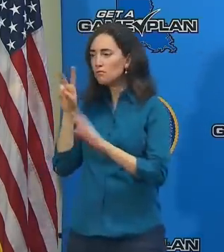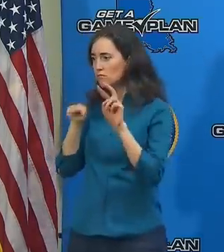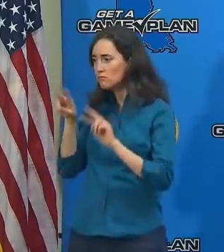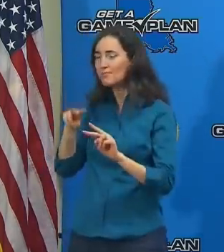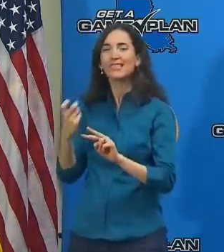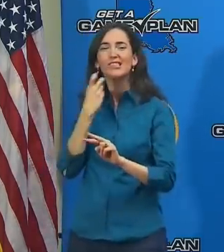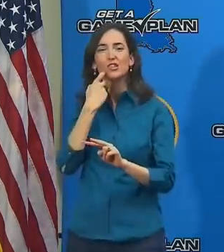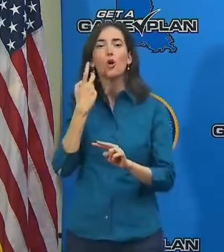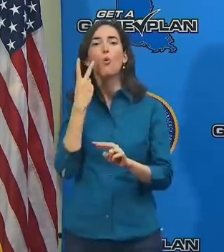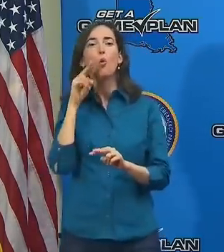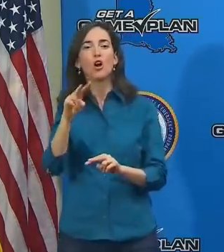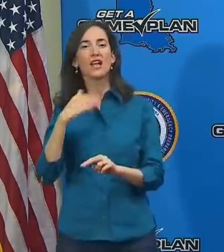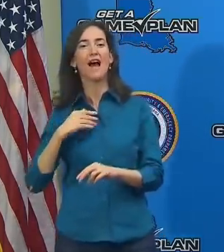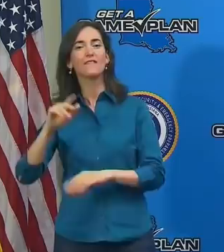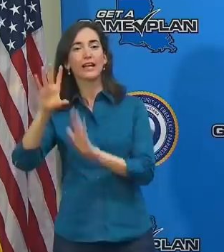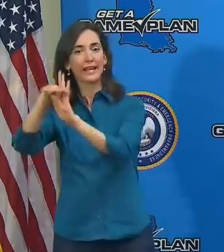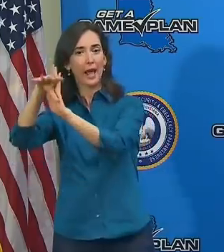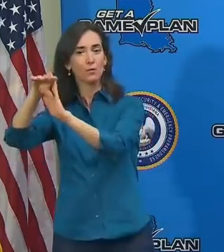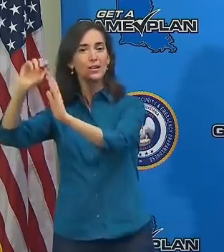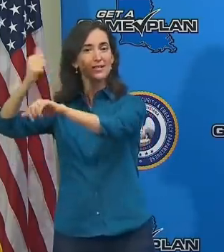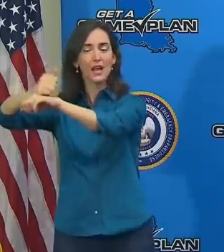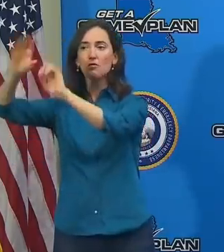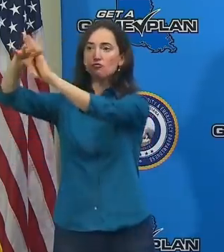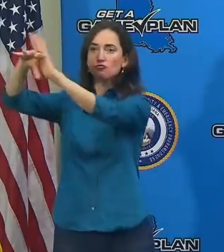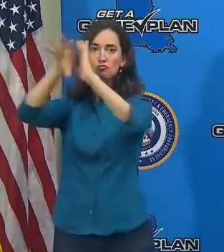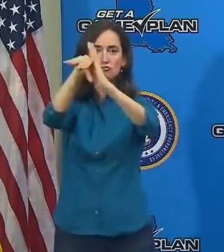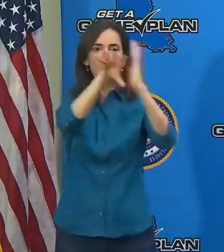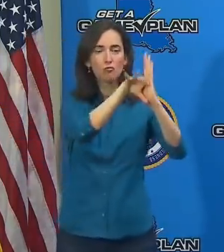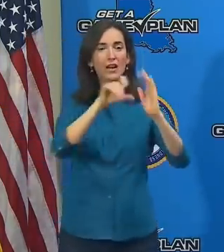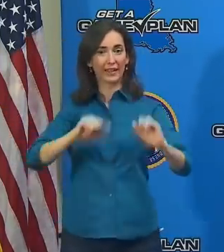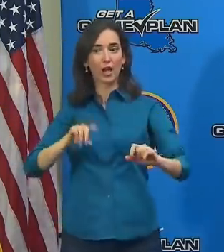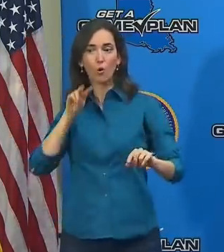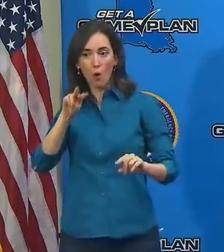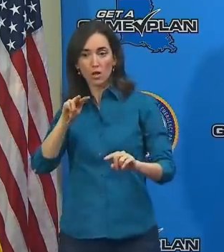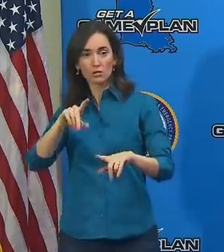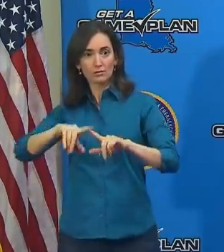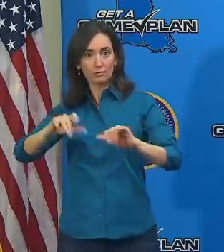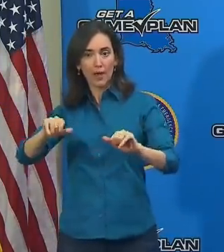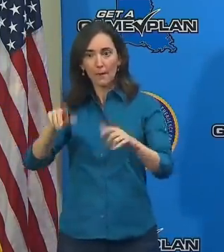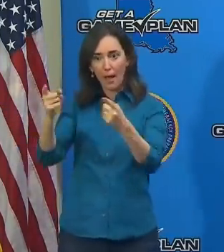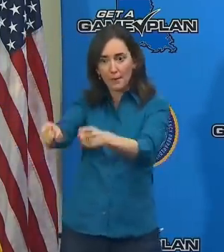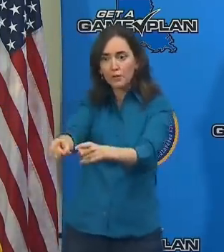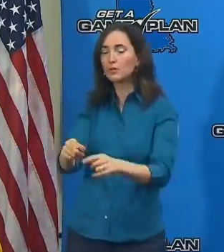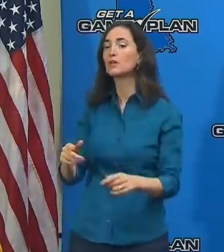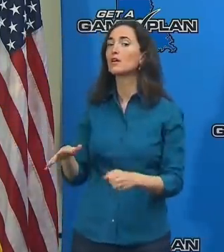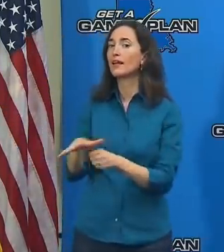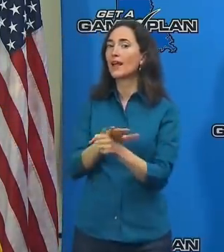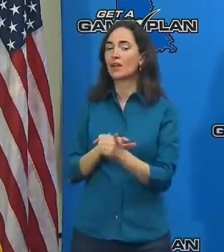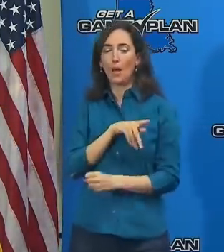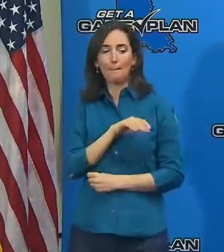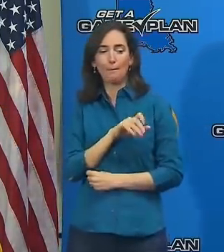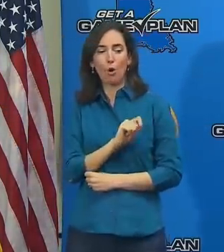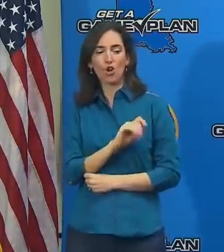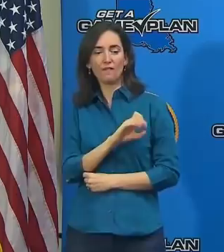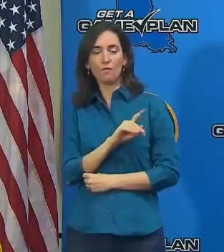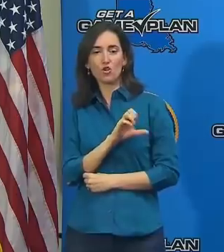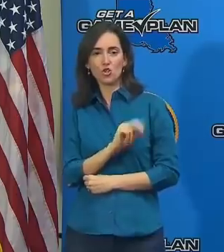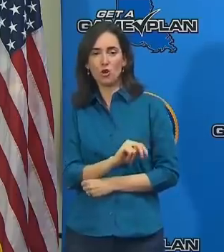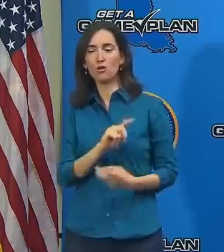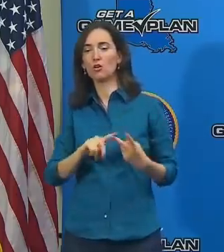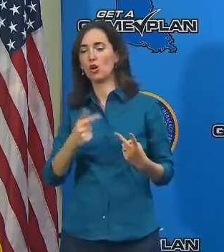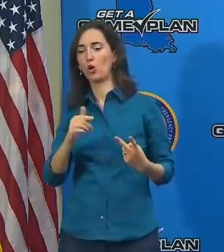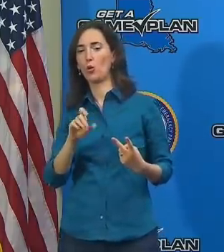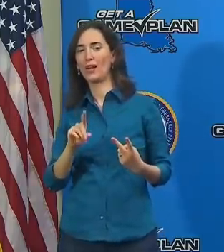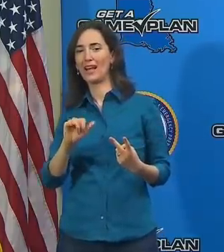video feeds. There are very significant storm surge impacts around Port Fouchon and Grand Isle, as well as in